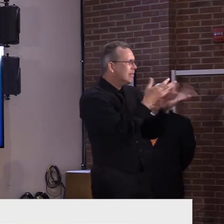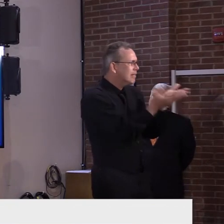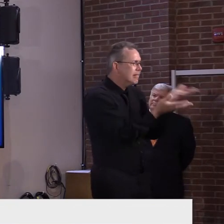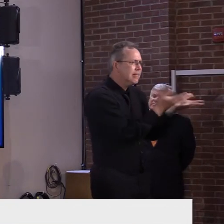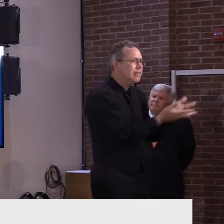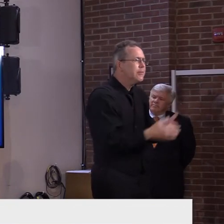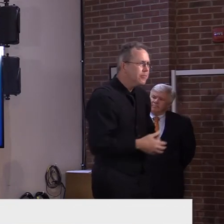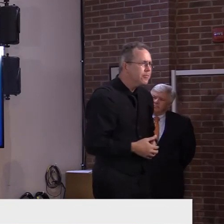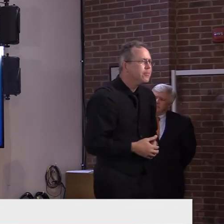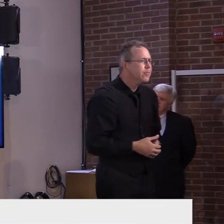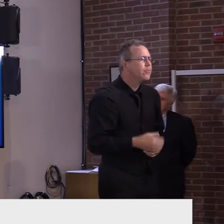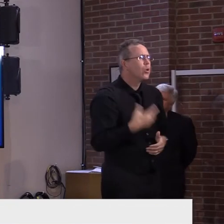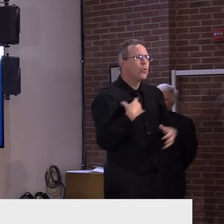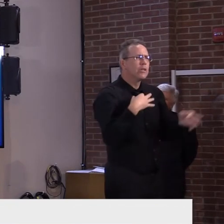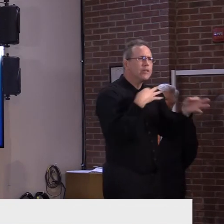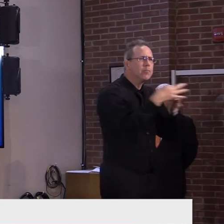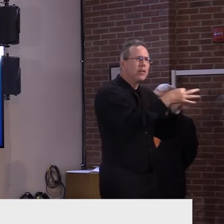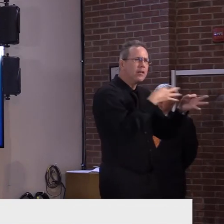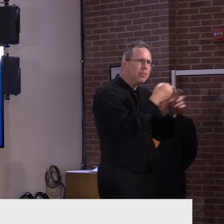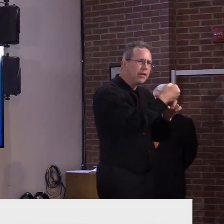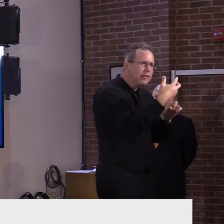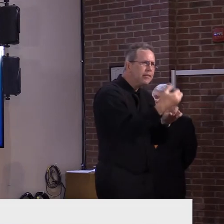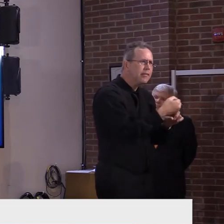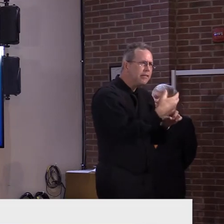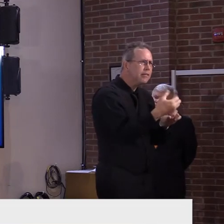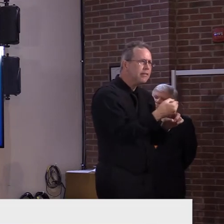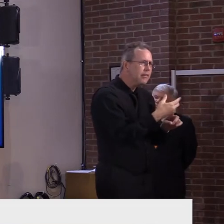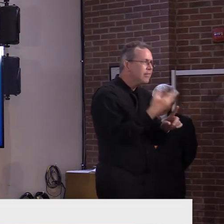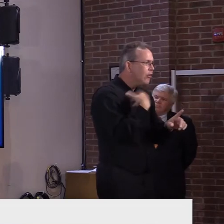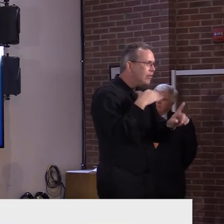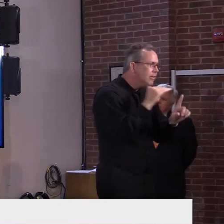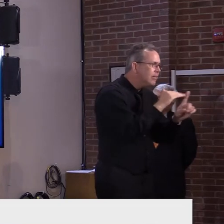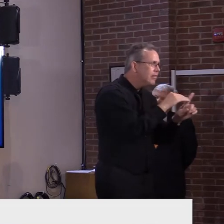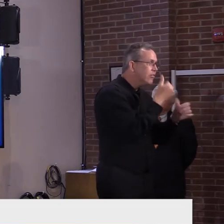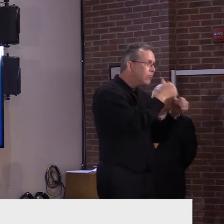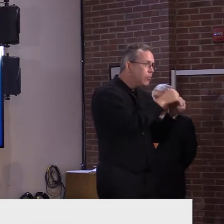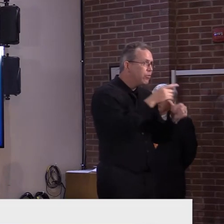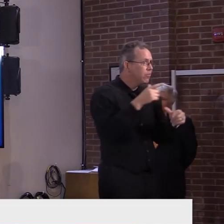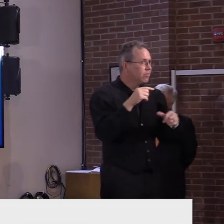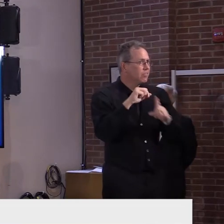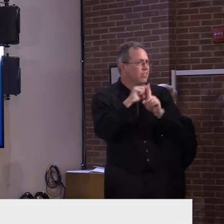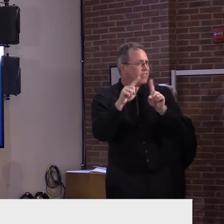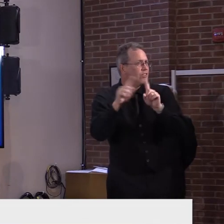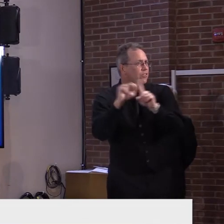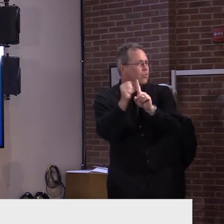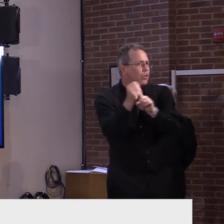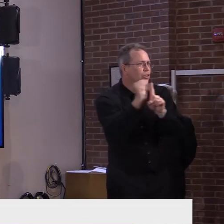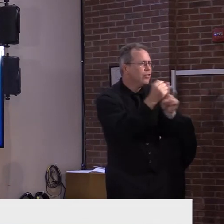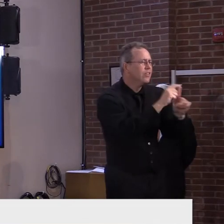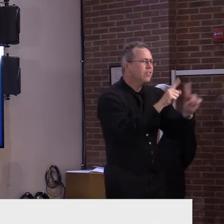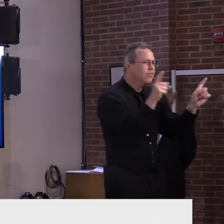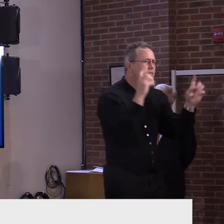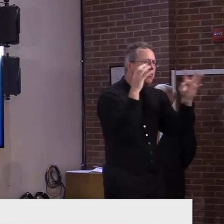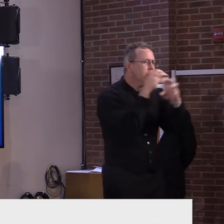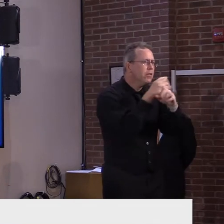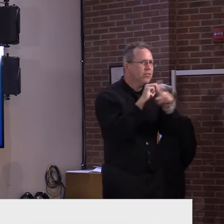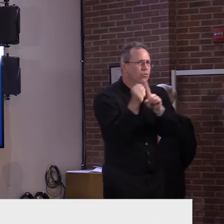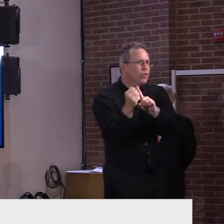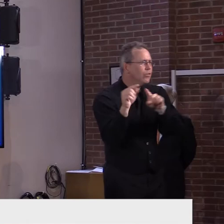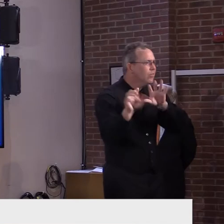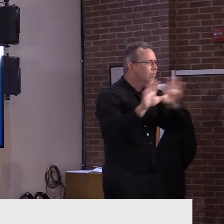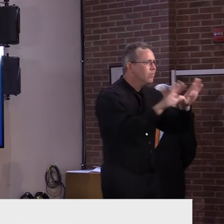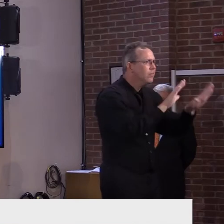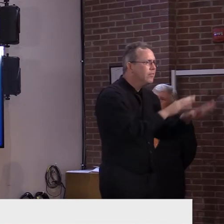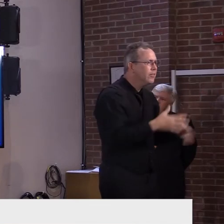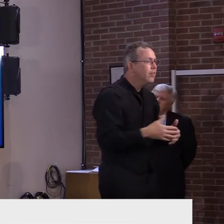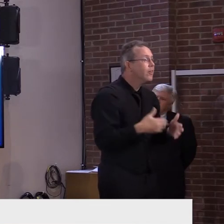that aspect of things was very important. With regard to the influence that anything they've written